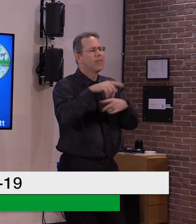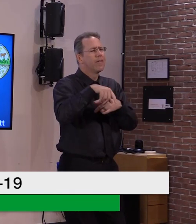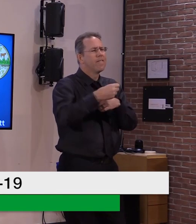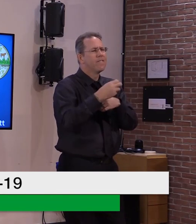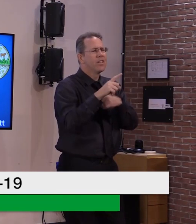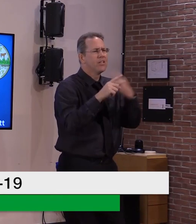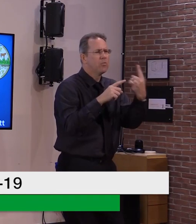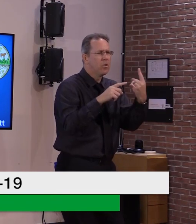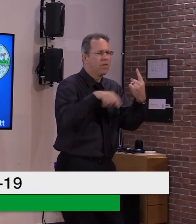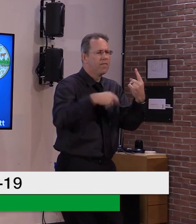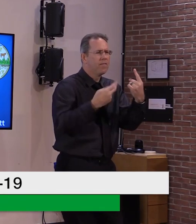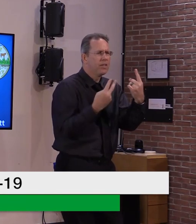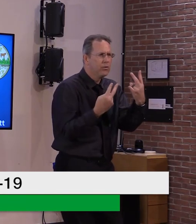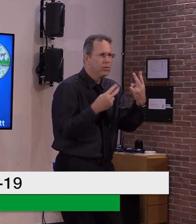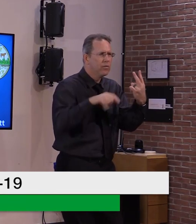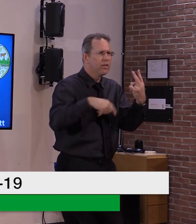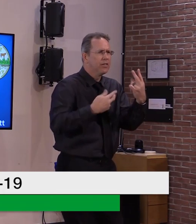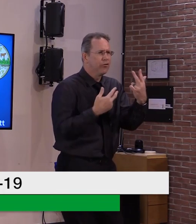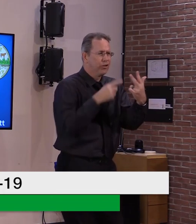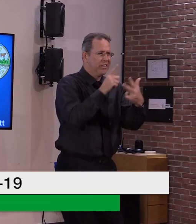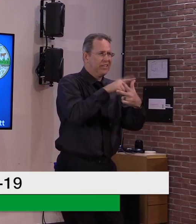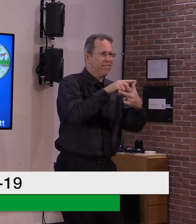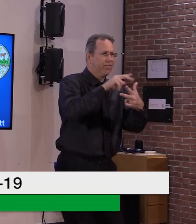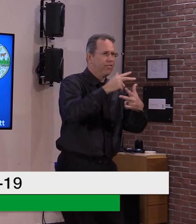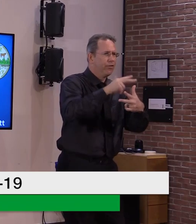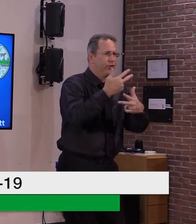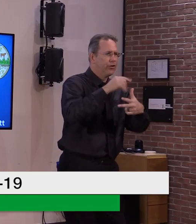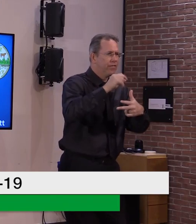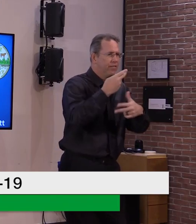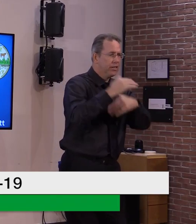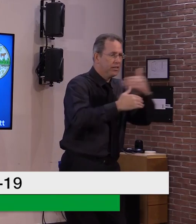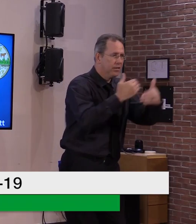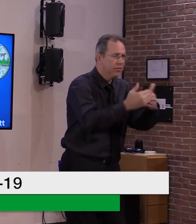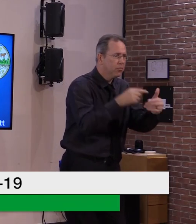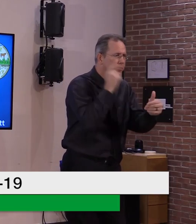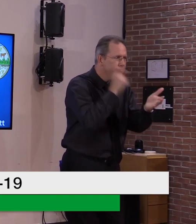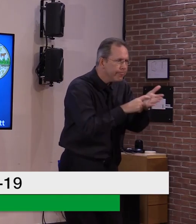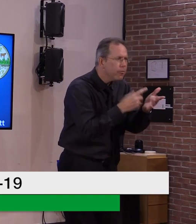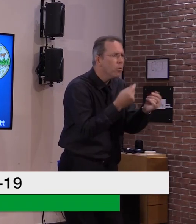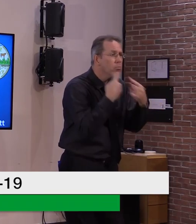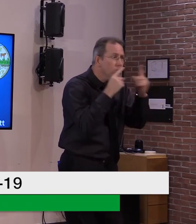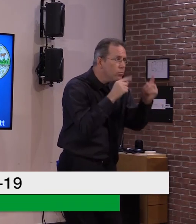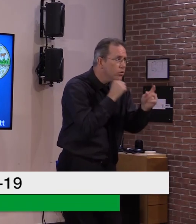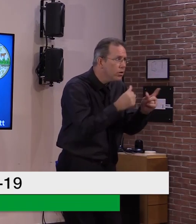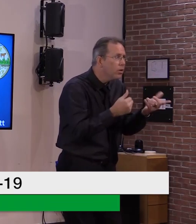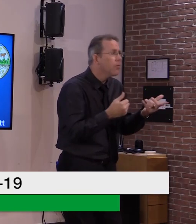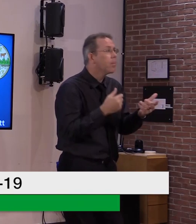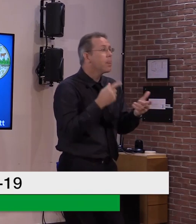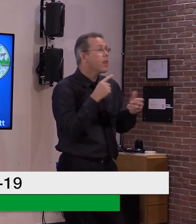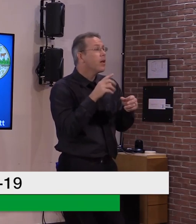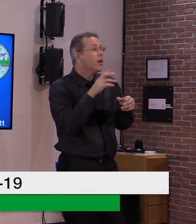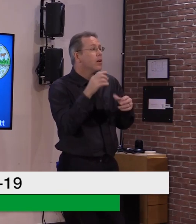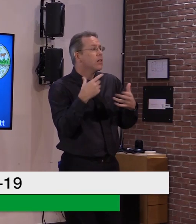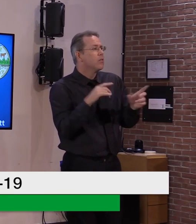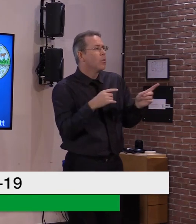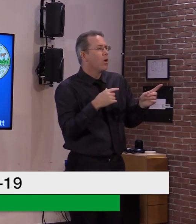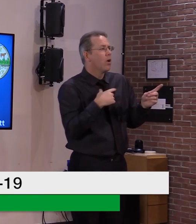did have to actually look at antibodies being formed in the subjects who got the vaccine